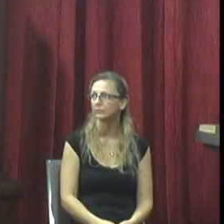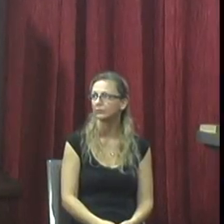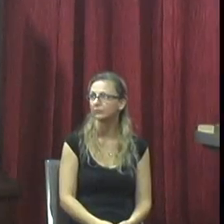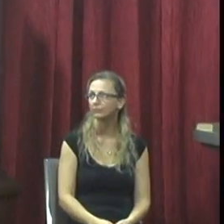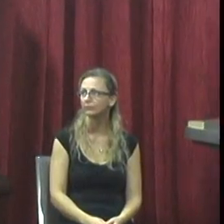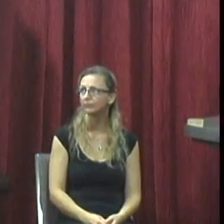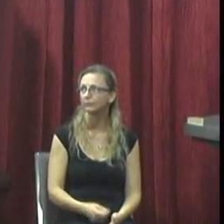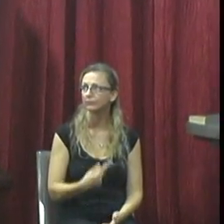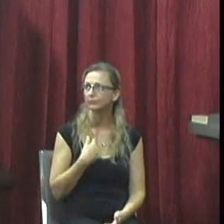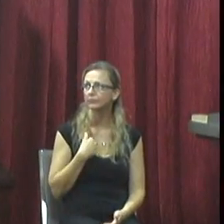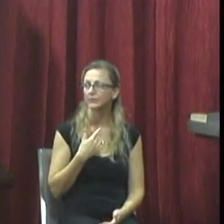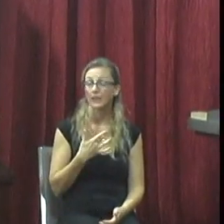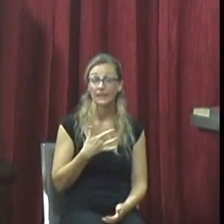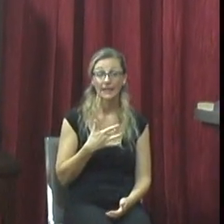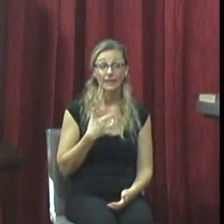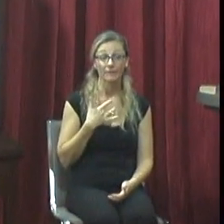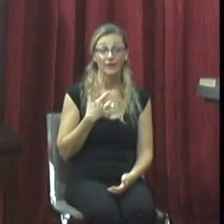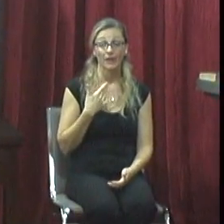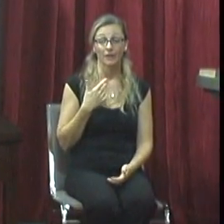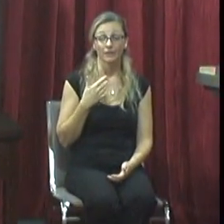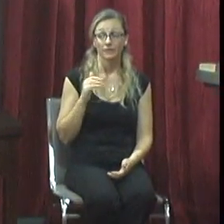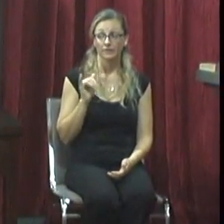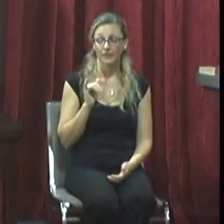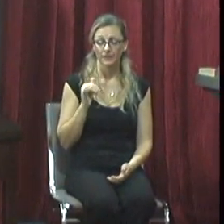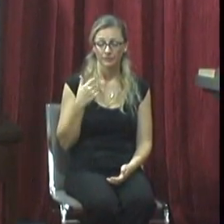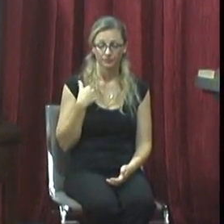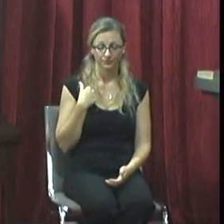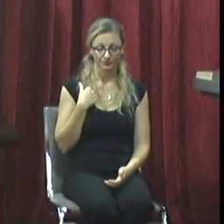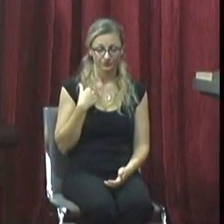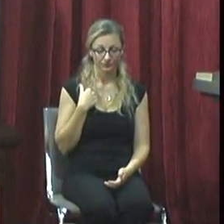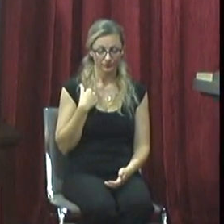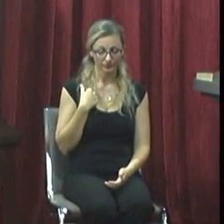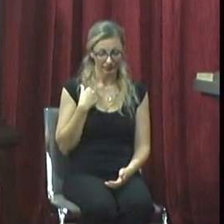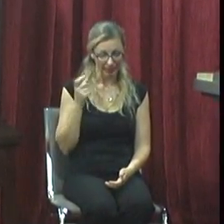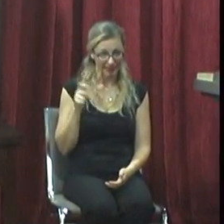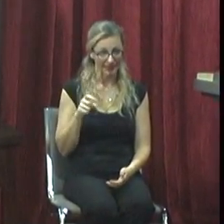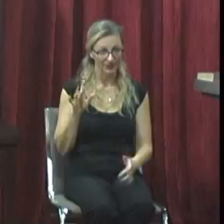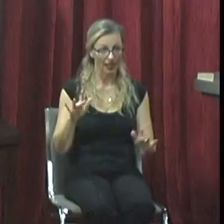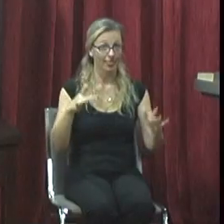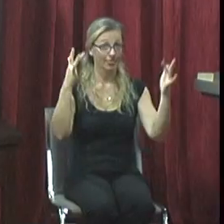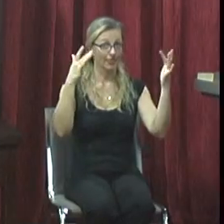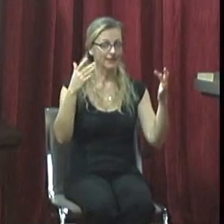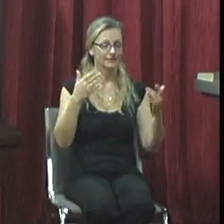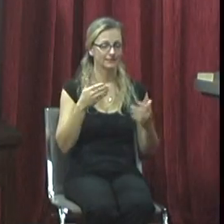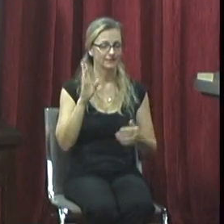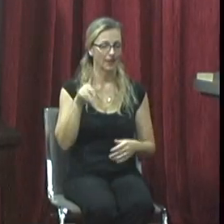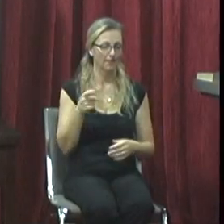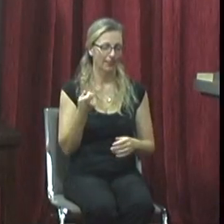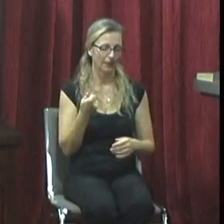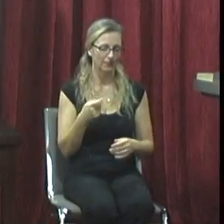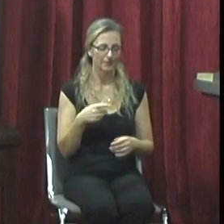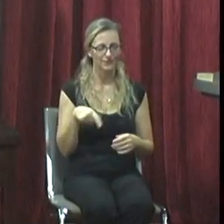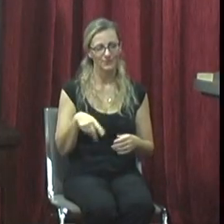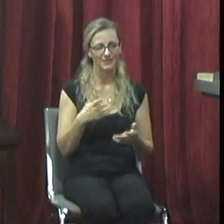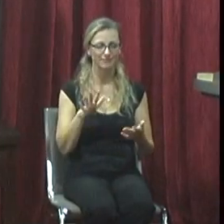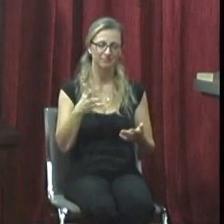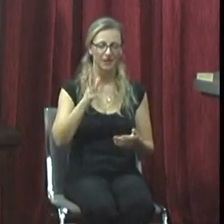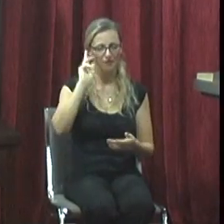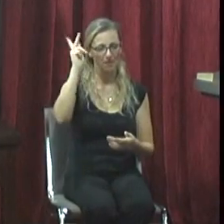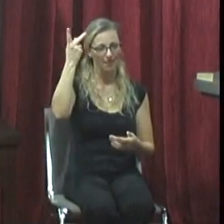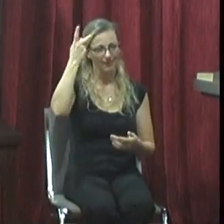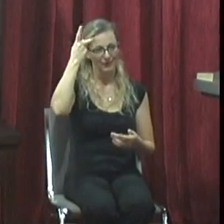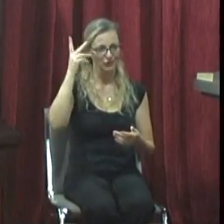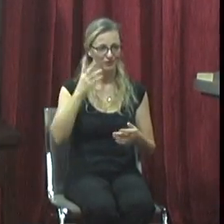Well, I feel like I need to lighten things up a little bit here. No surprise. So this is a somewhat political joke,